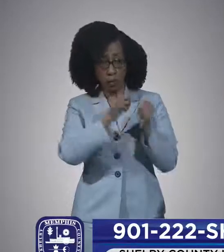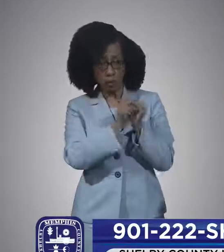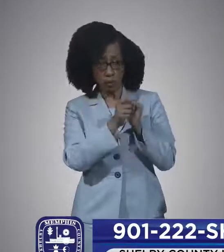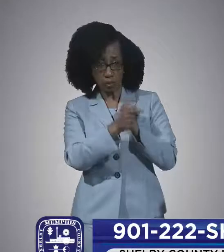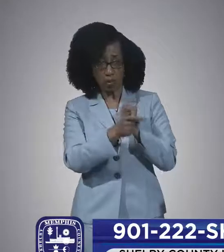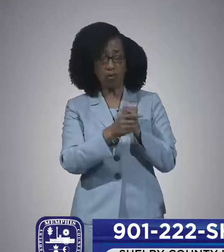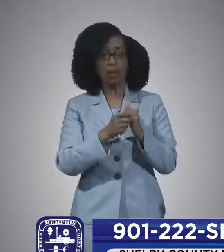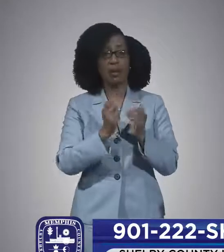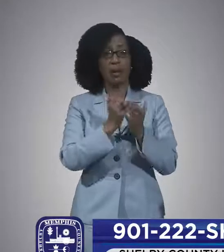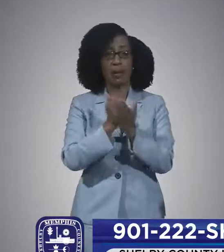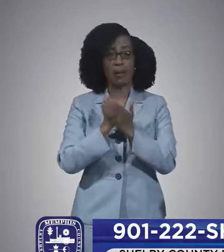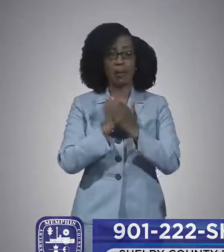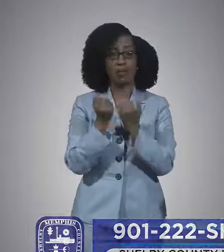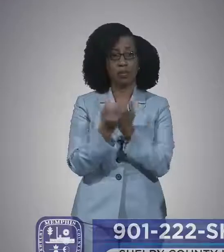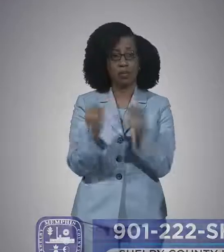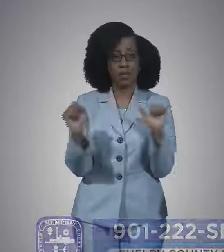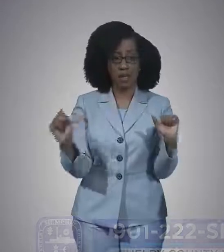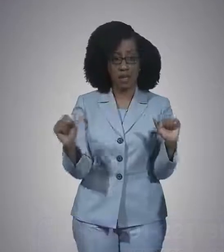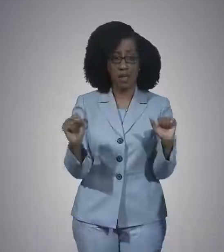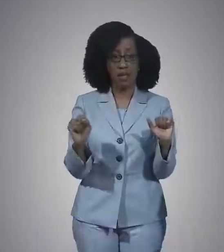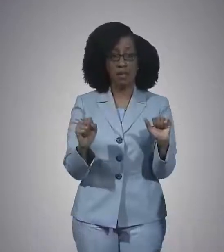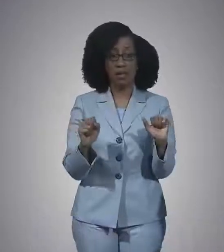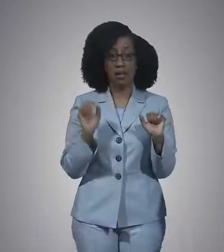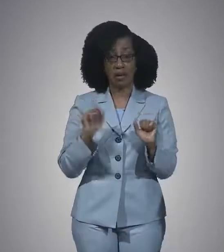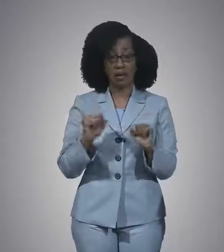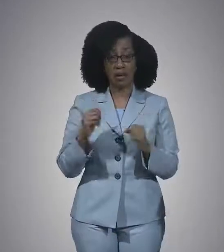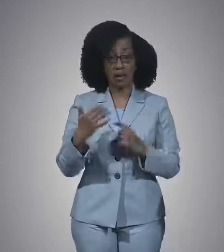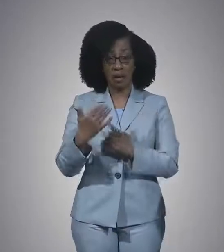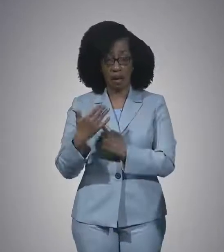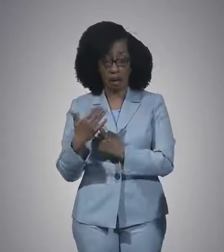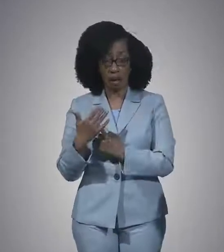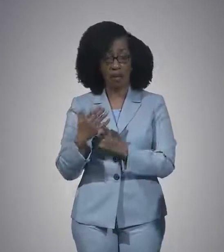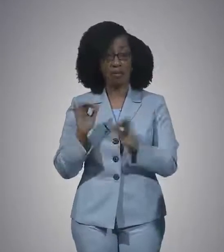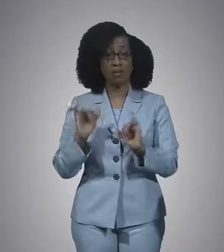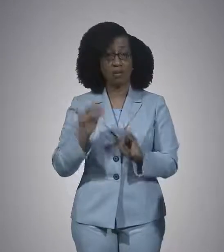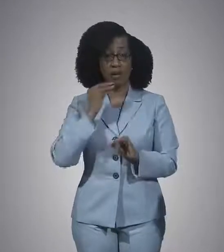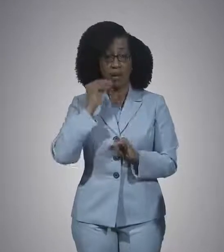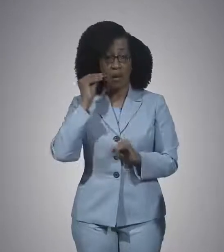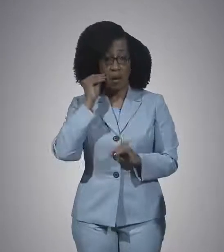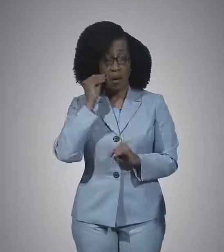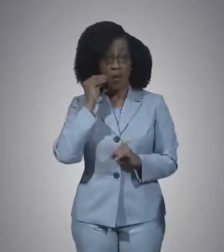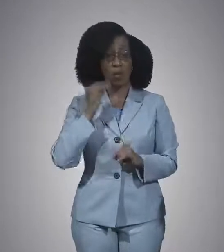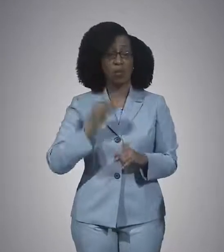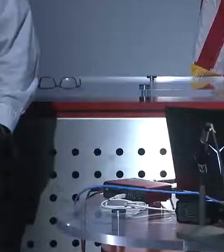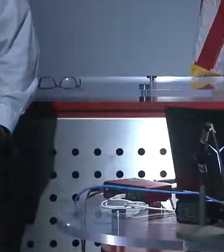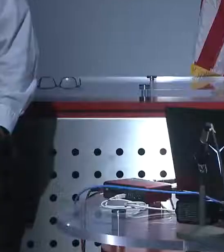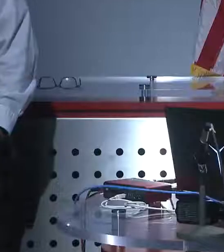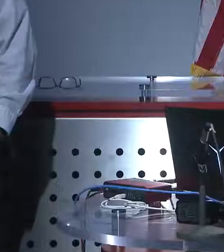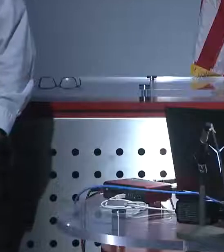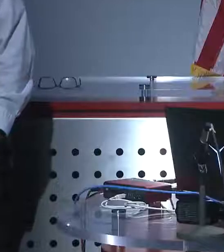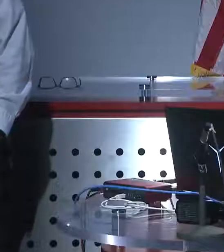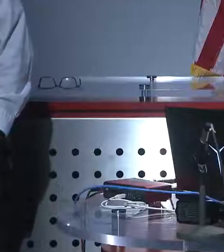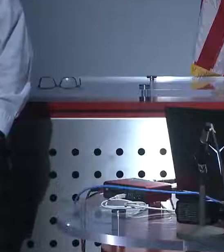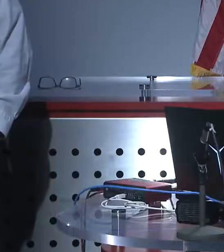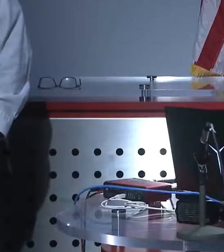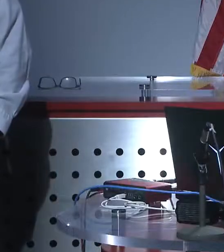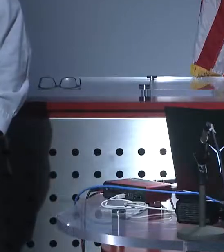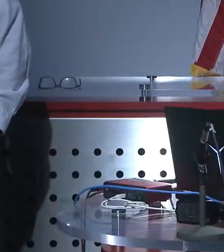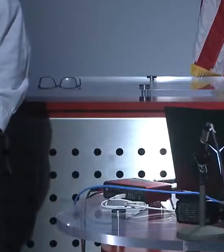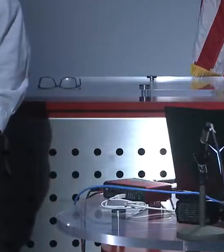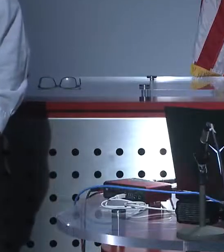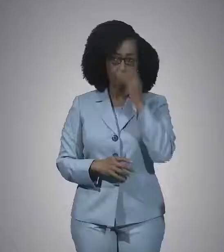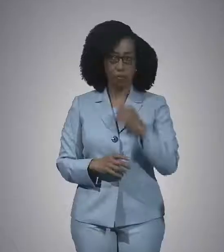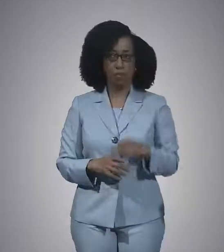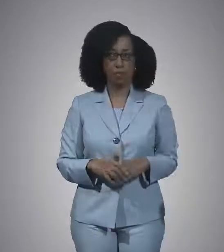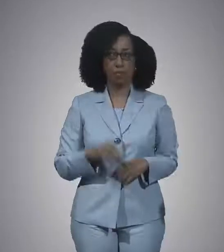community safe by having those folks either isolate if they're cases or quarantine if they're contacts. Dominique Dillon, Fox